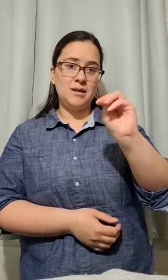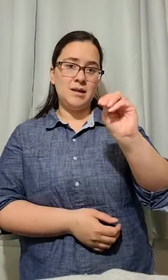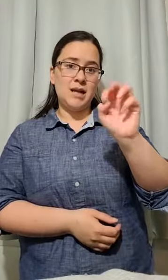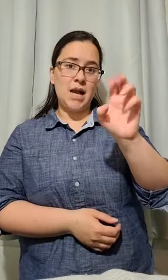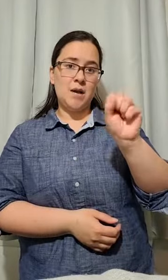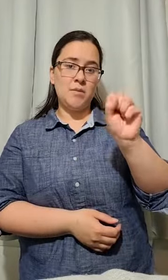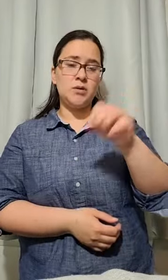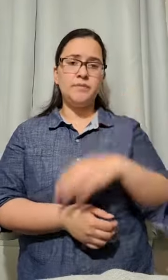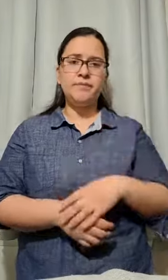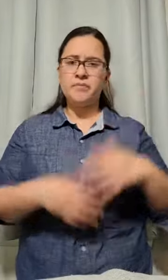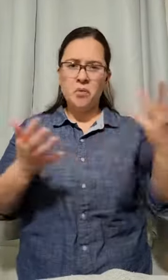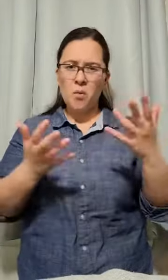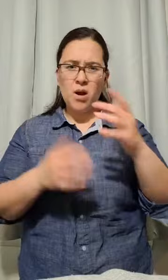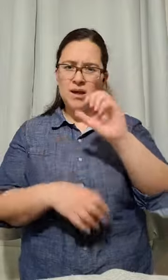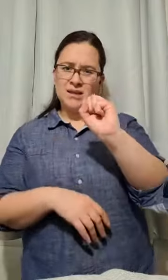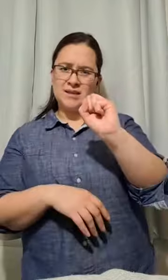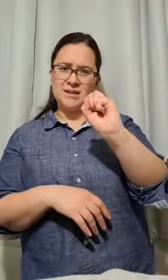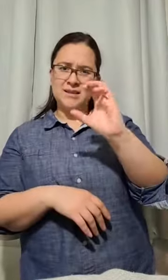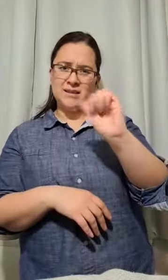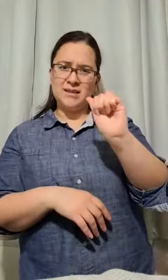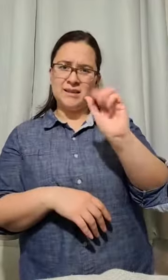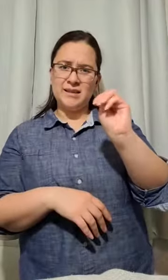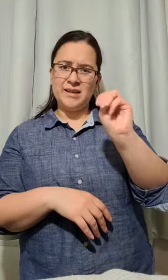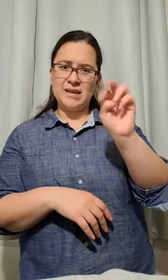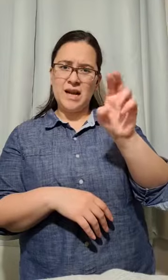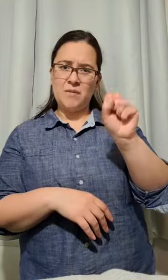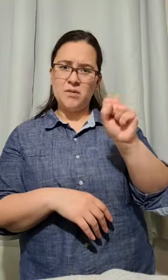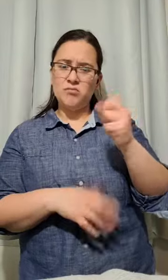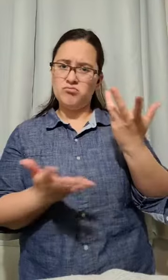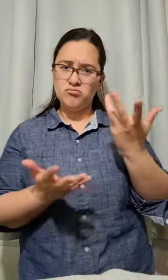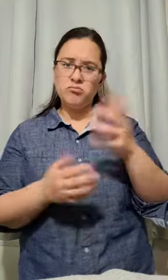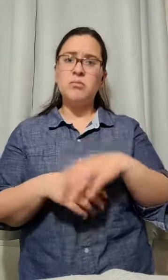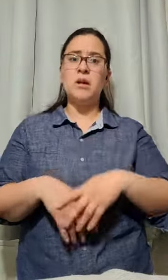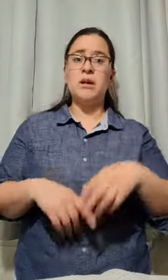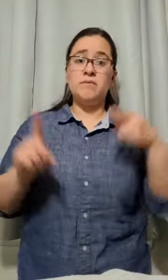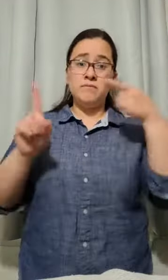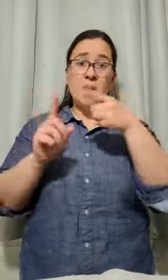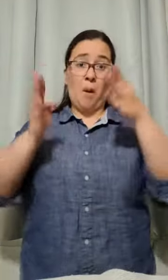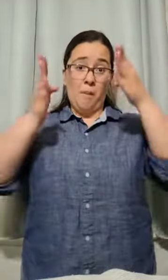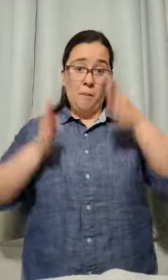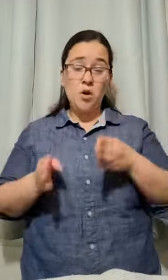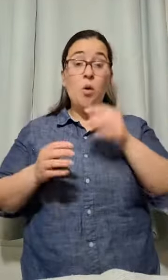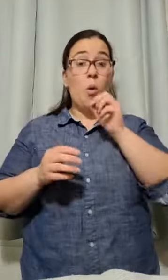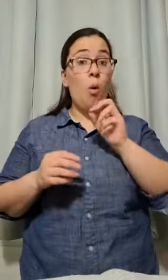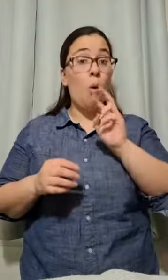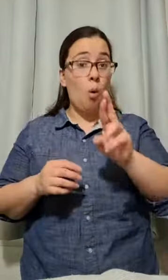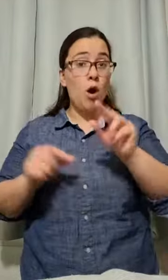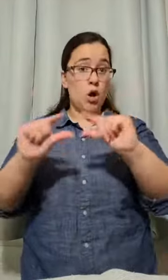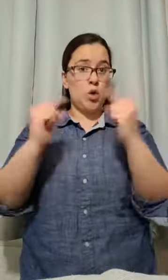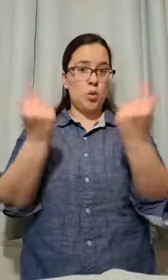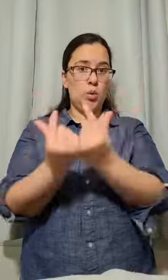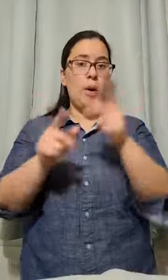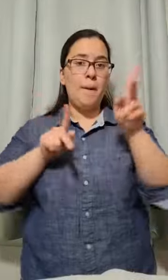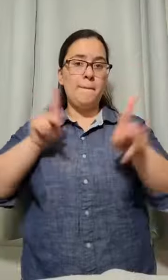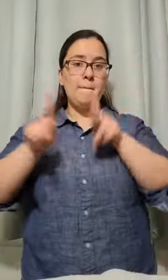in the trees. So I called up, and I knew a couple of the people, and I said, what's going on? And they said, oh, it's a boat on that bit of